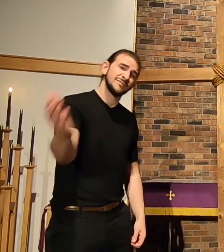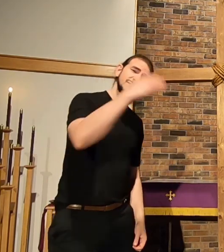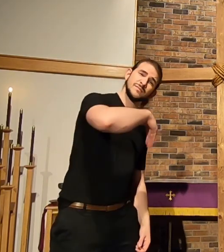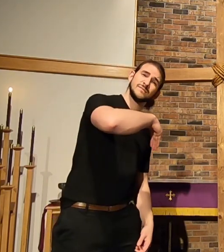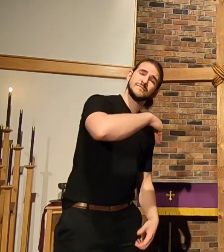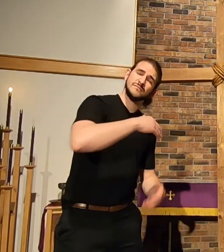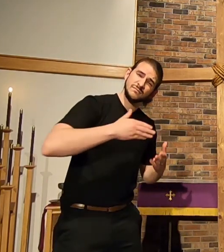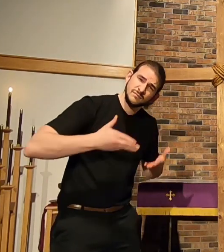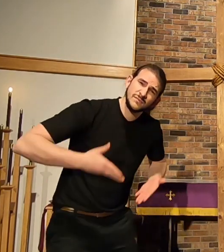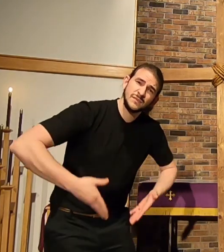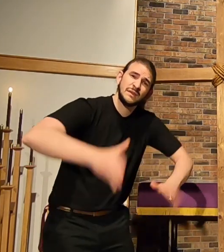Oh, come,